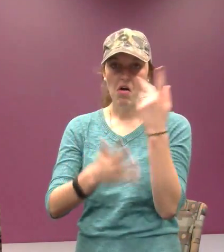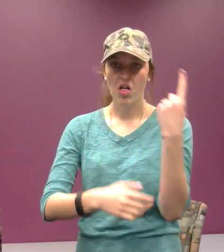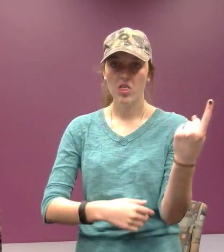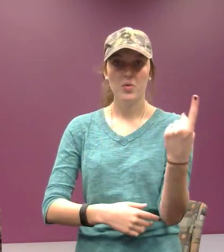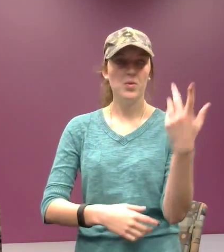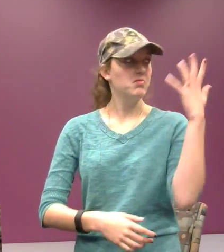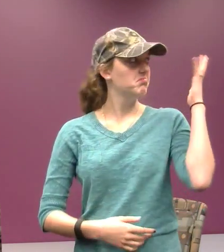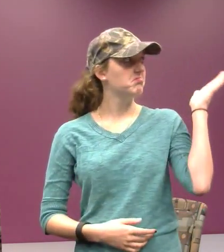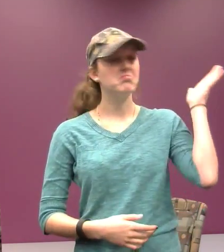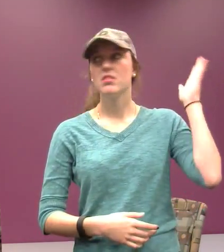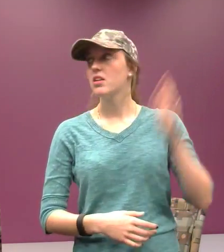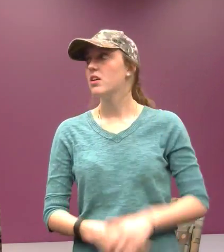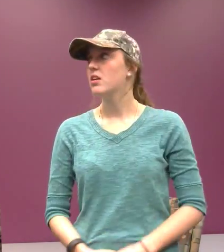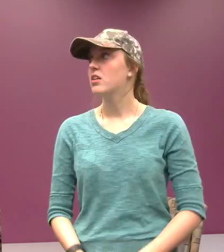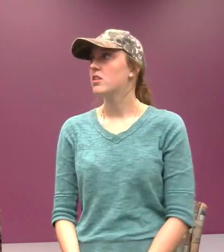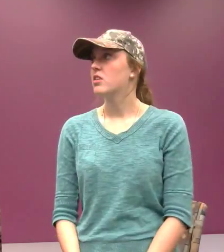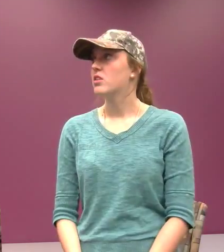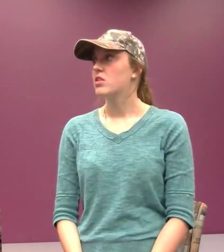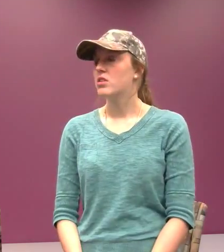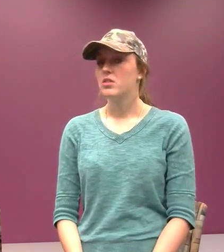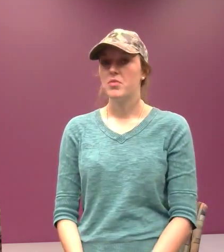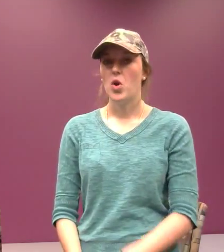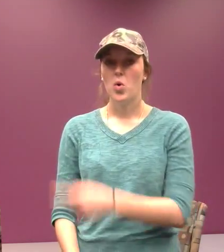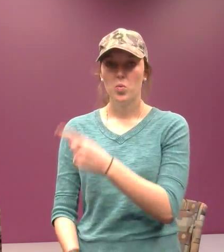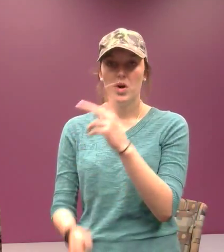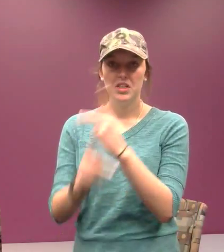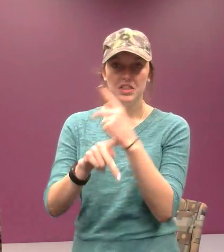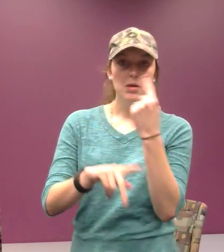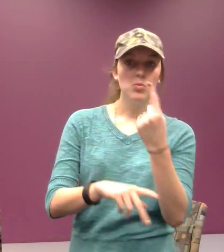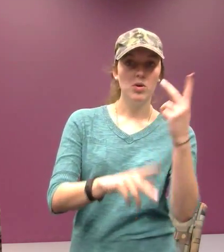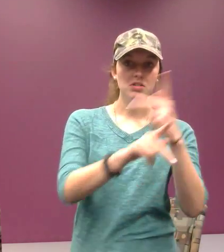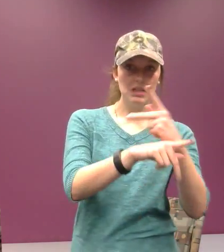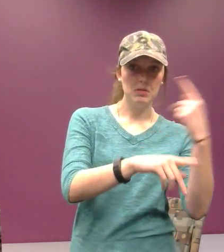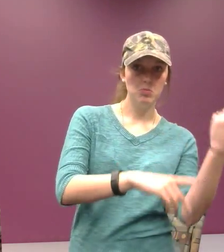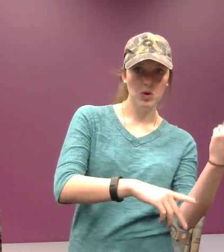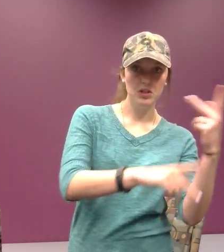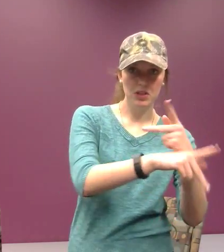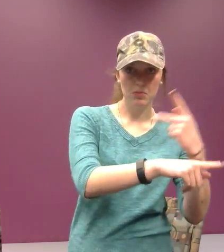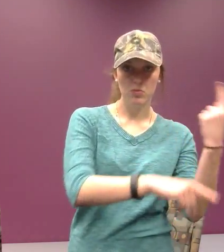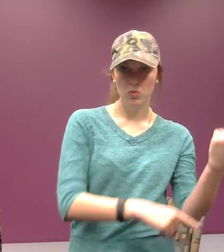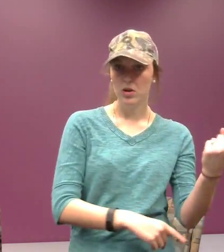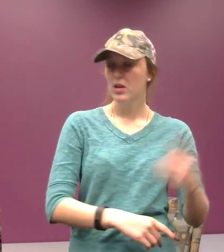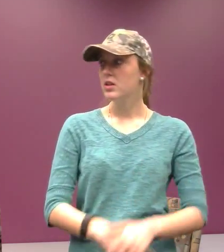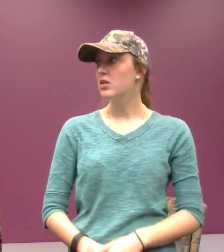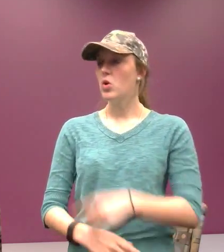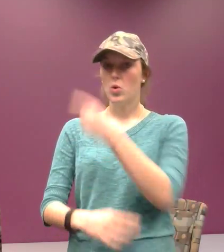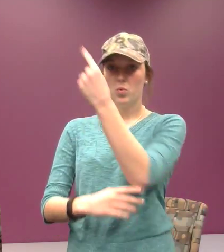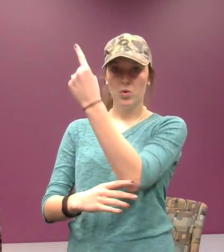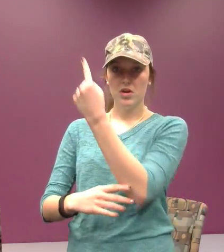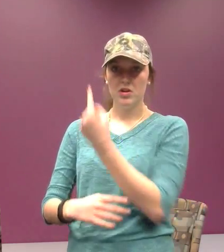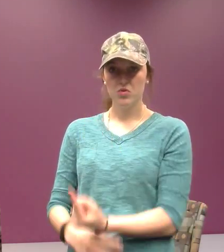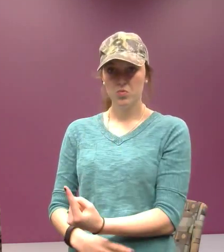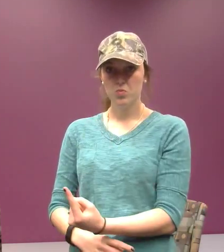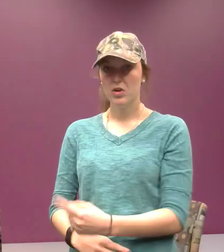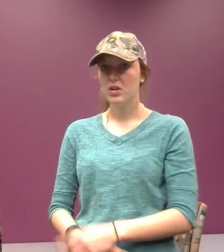And 1 times 1 times 1, and 1 times 1 times 1. Top is 1, bottom is 1. 1 divided by 1.